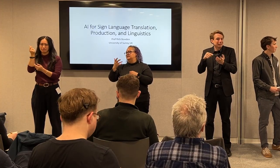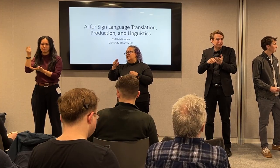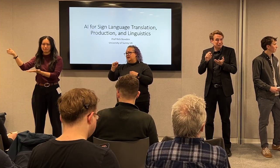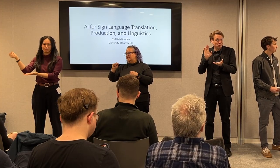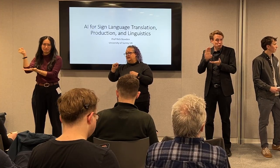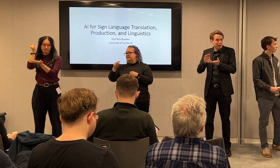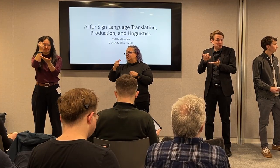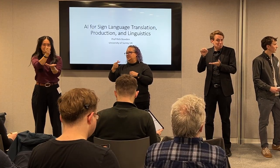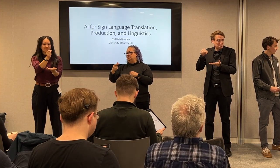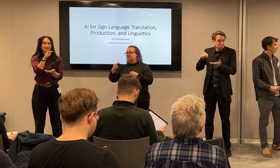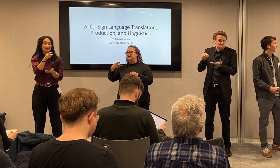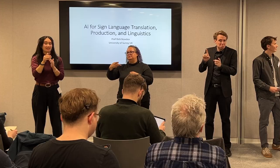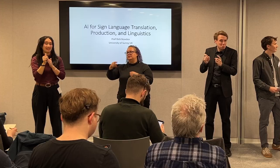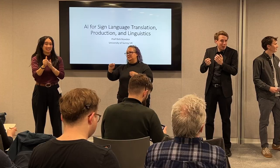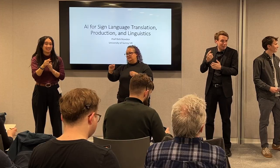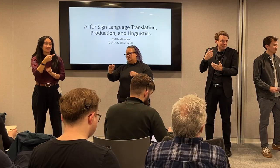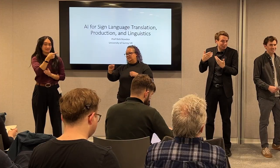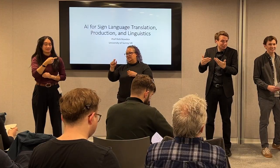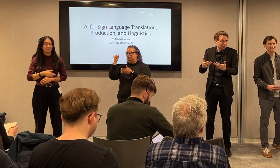leading.